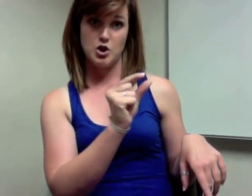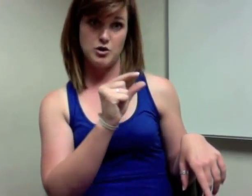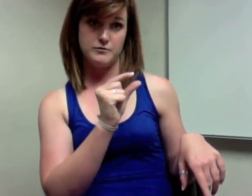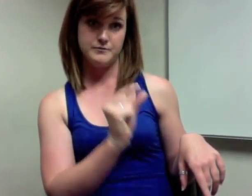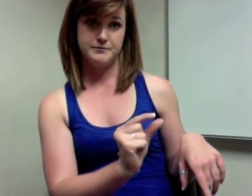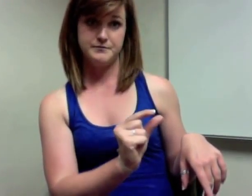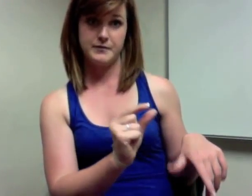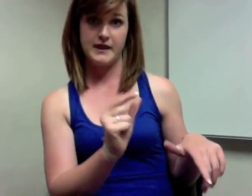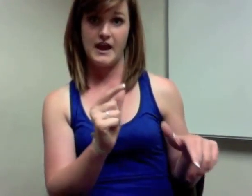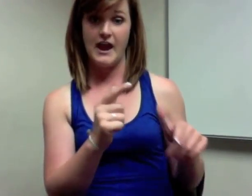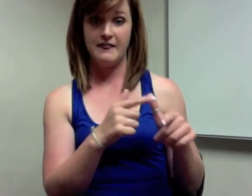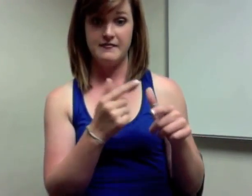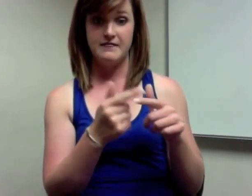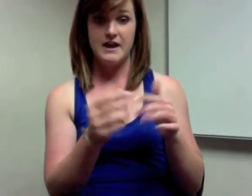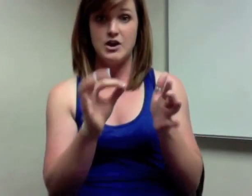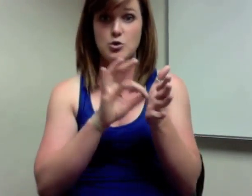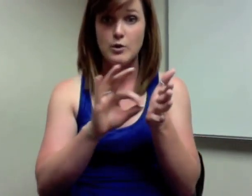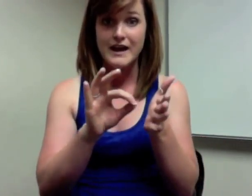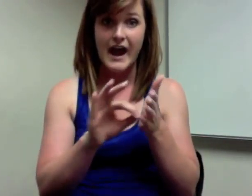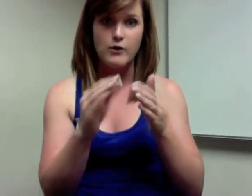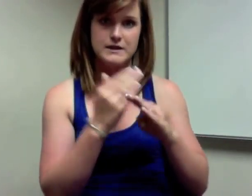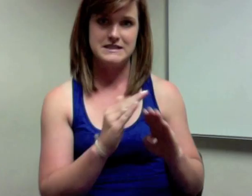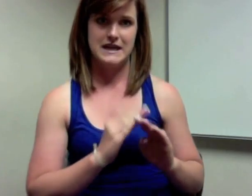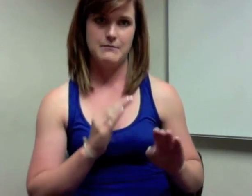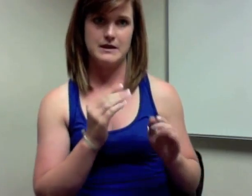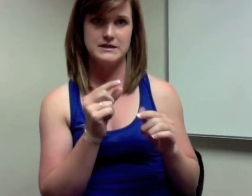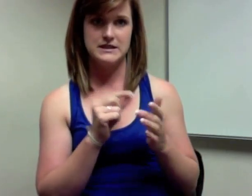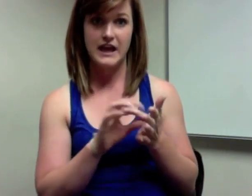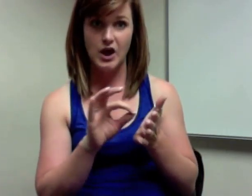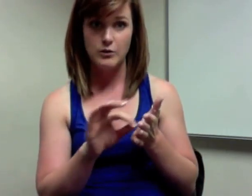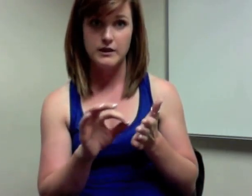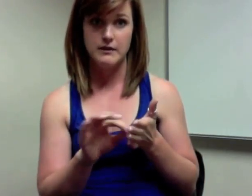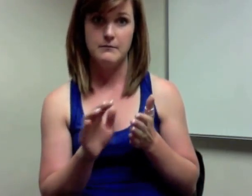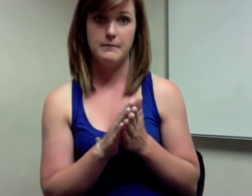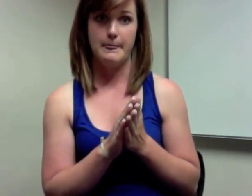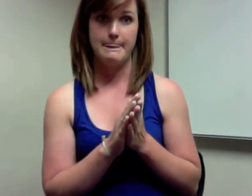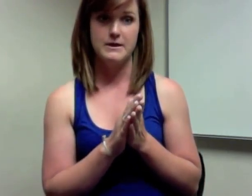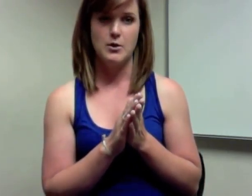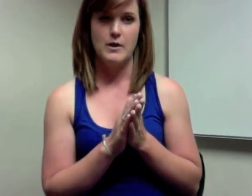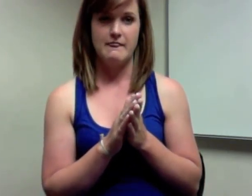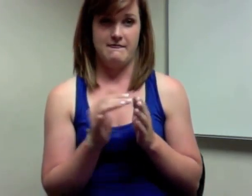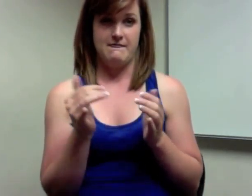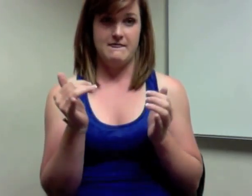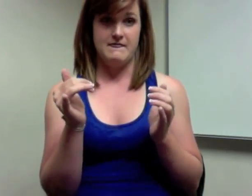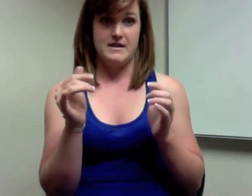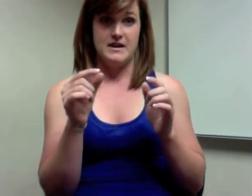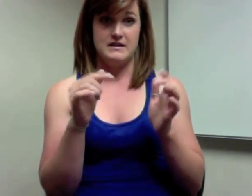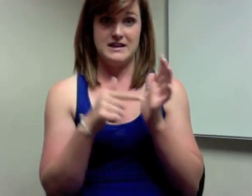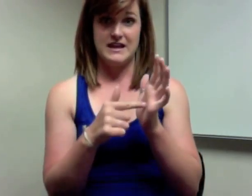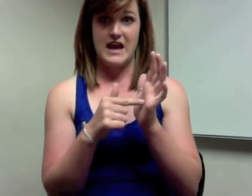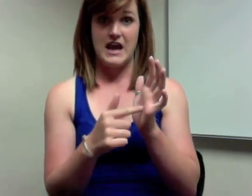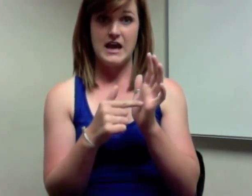and then you count the segments. So in this particular case, the perimeter would be 1, 2, 3,